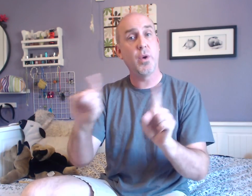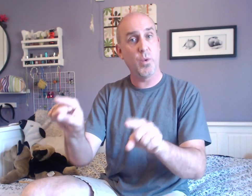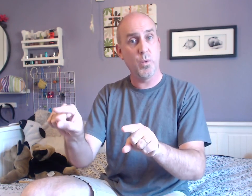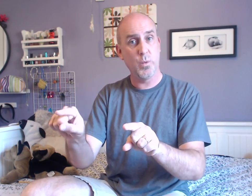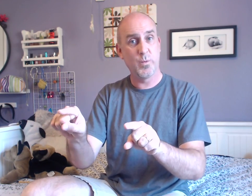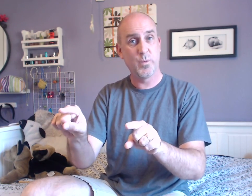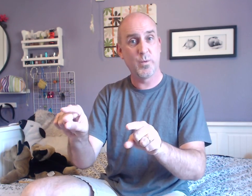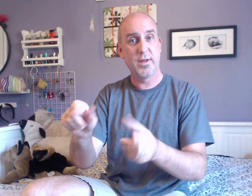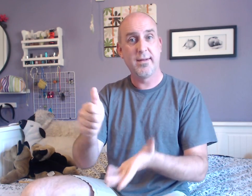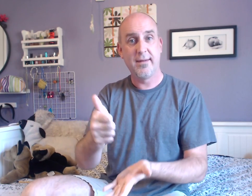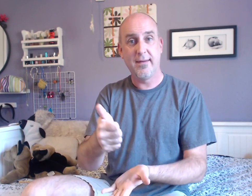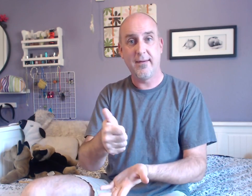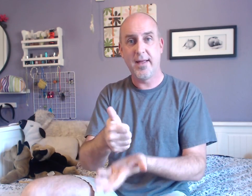go, help,